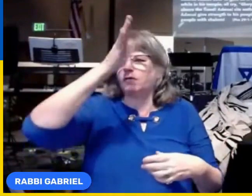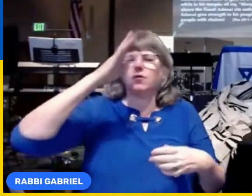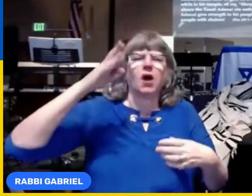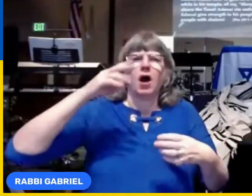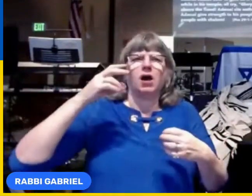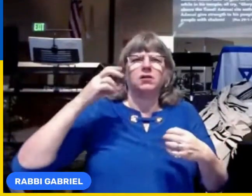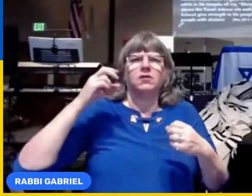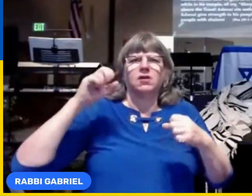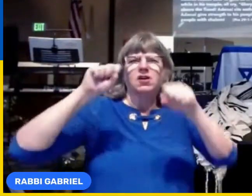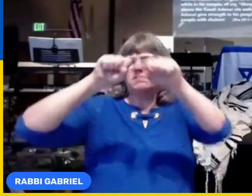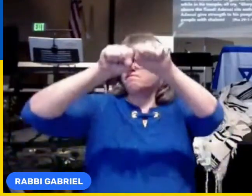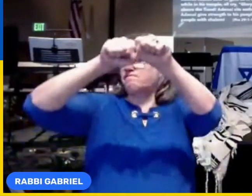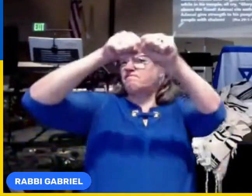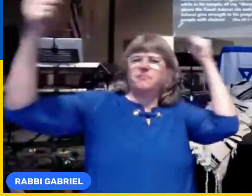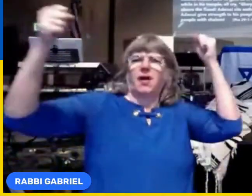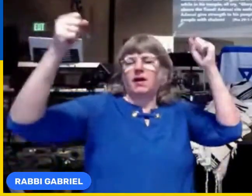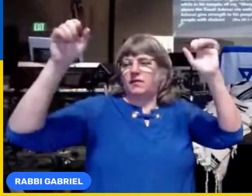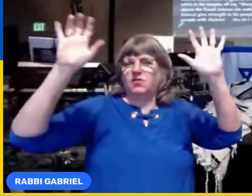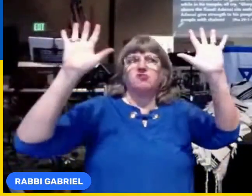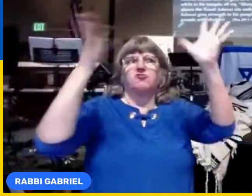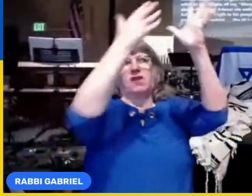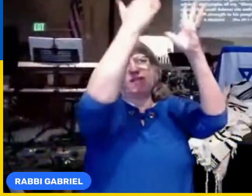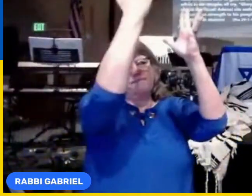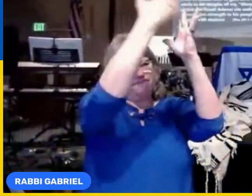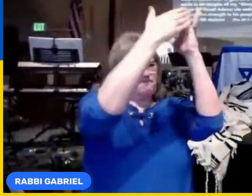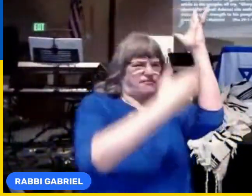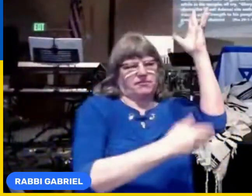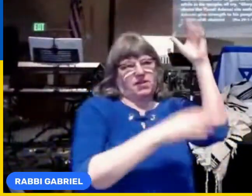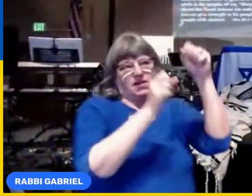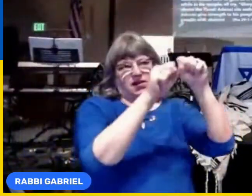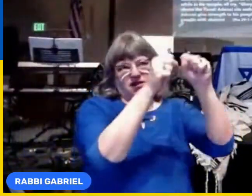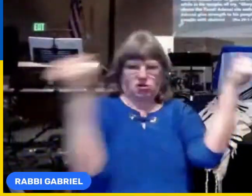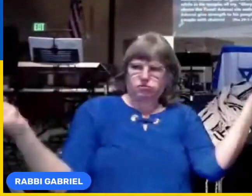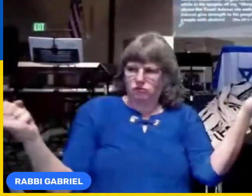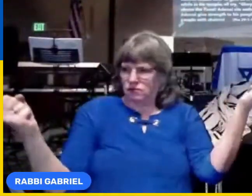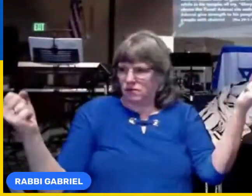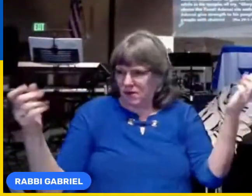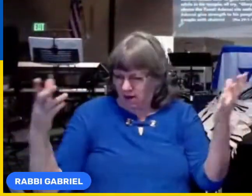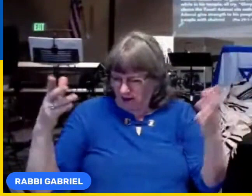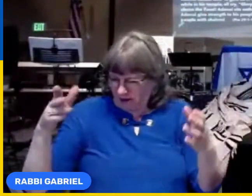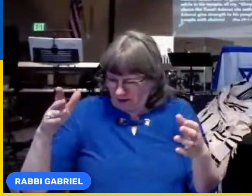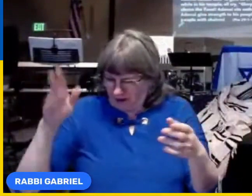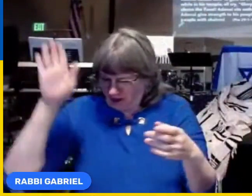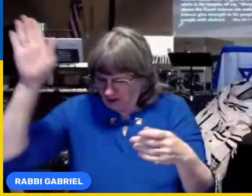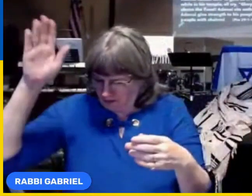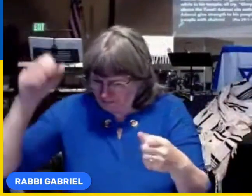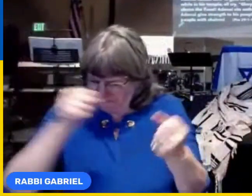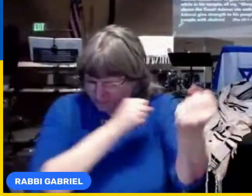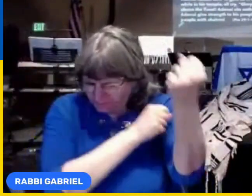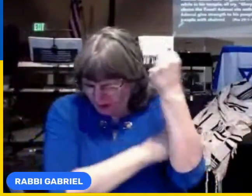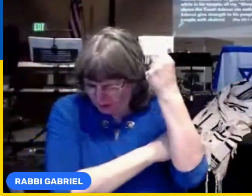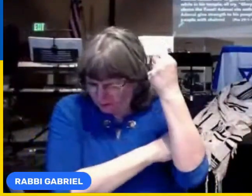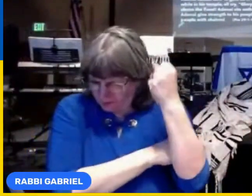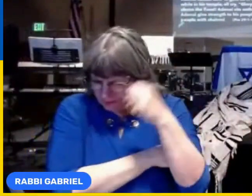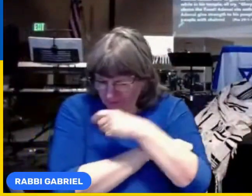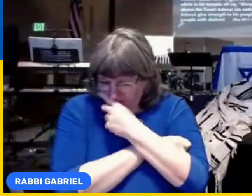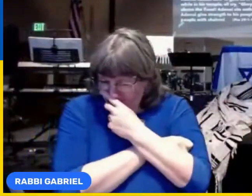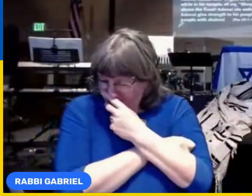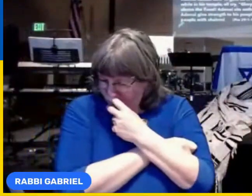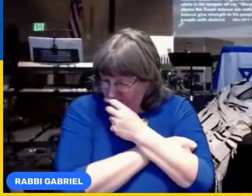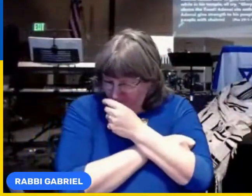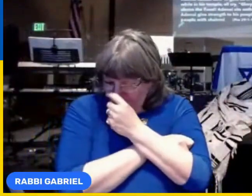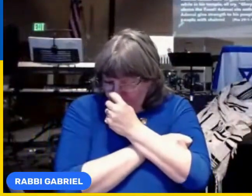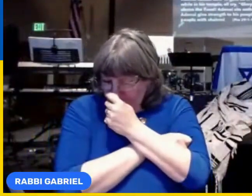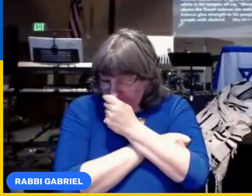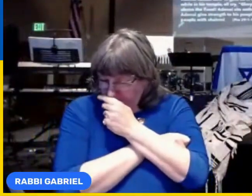Adonai cracks the cedars. Adonai splinters the cedars of the Lebanon and make the Lebanon skip like